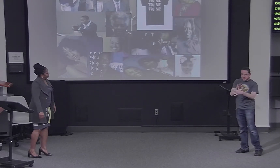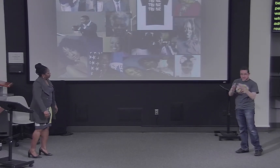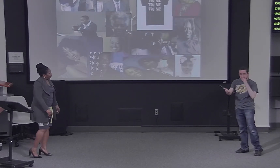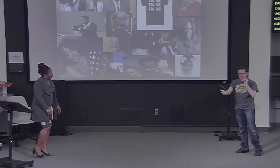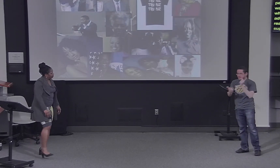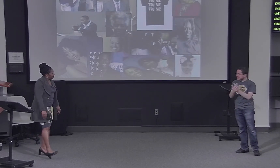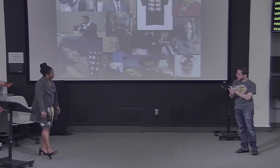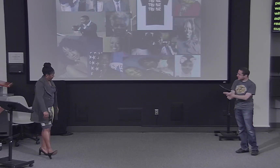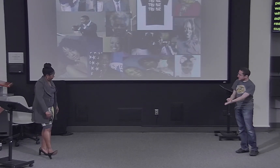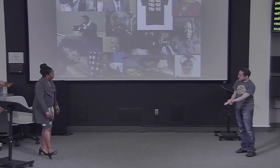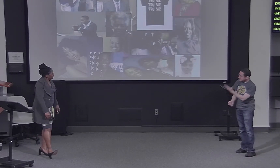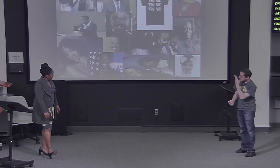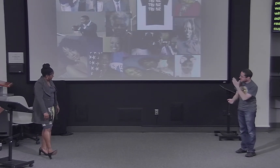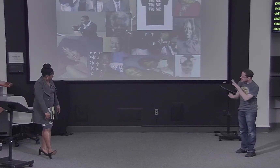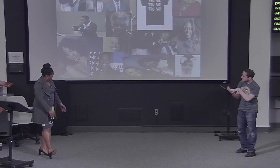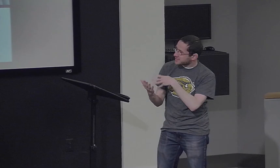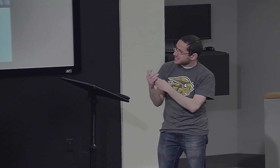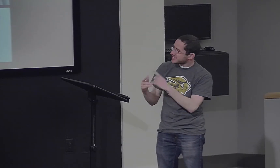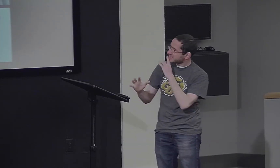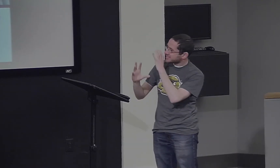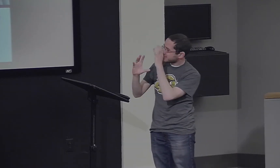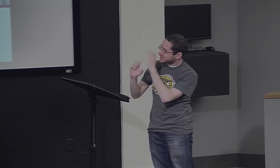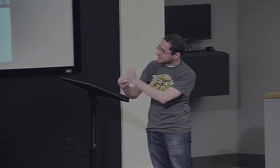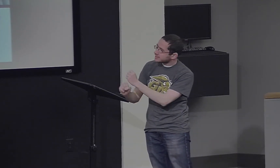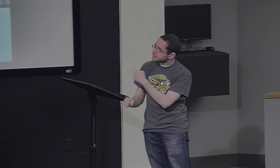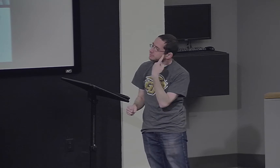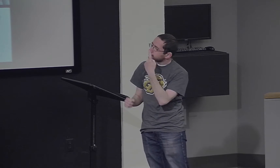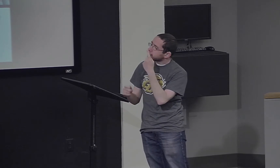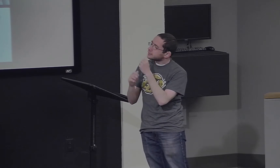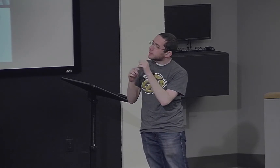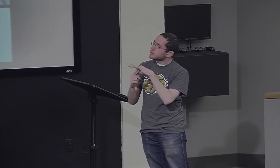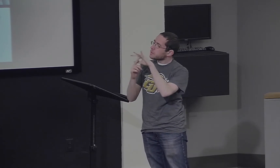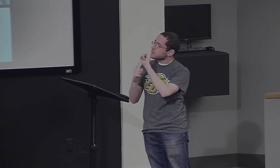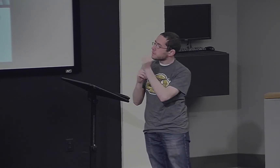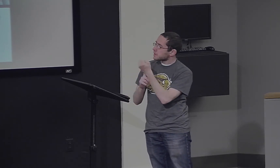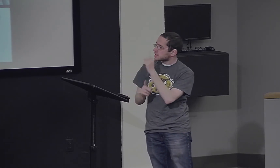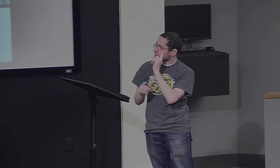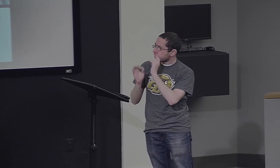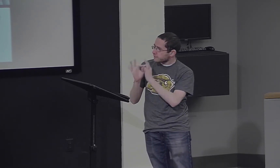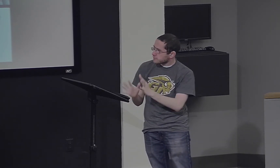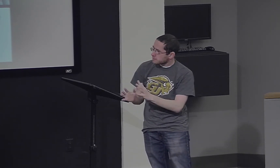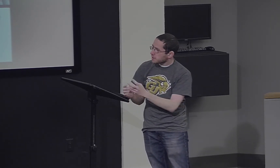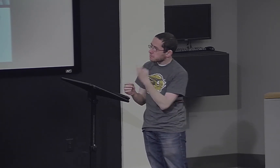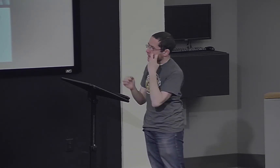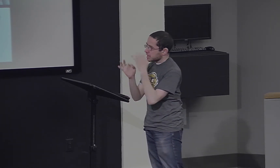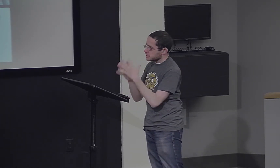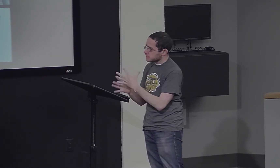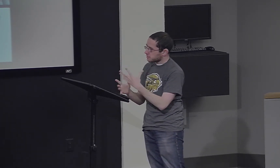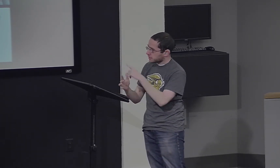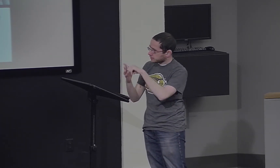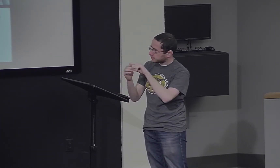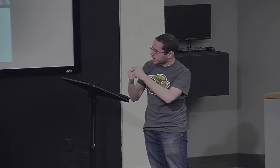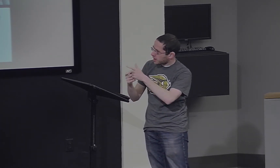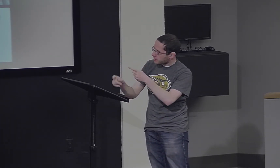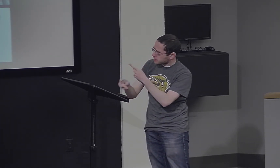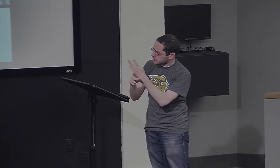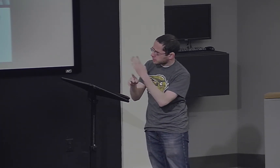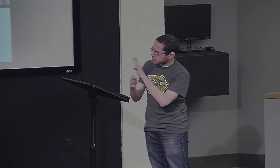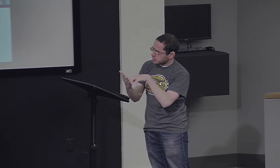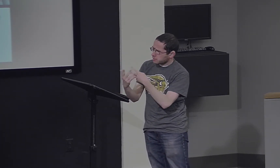Alec. I'm now a student senior, and will soon be graduating. I'm wondering about the unique